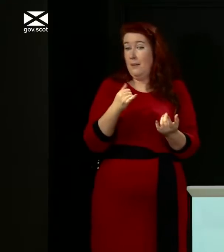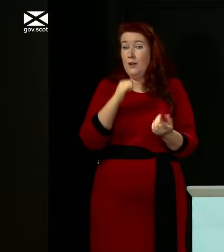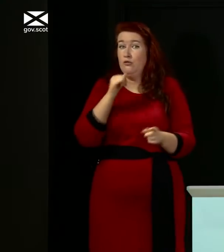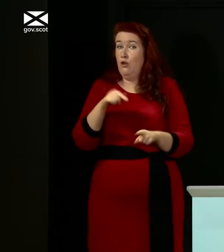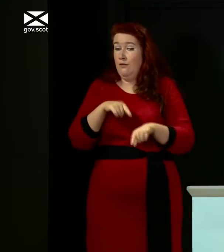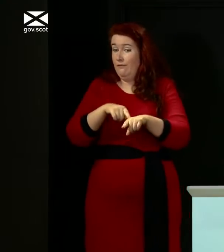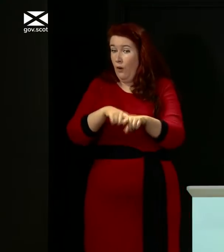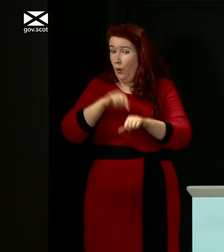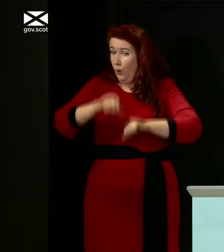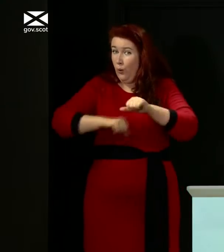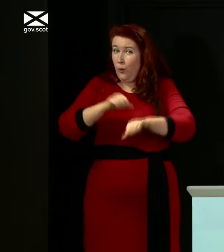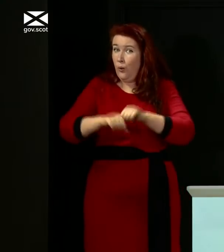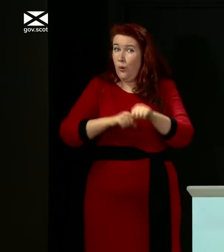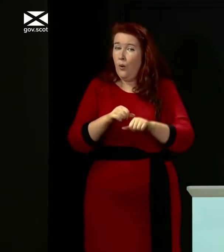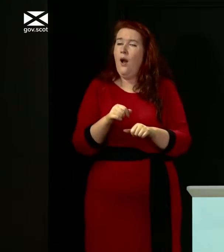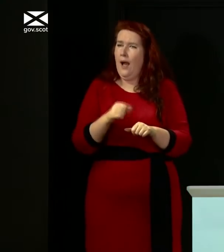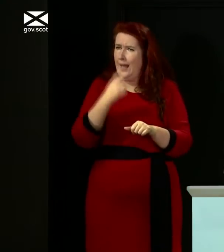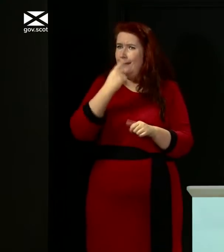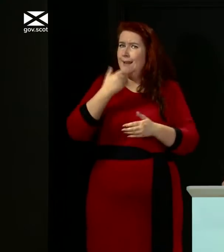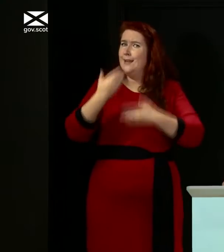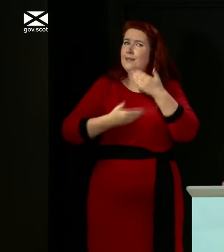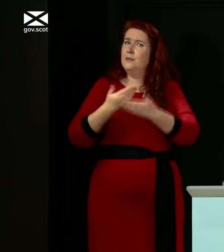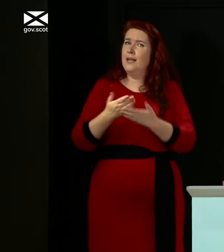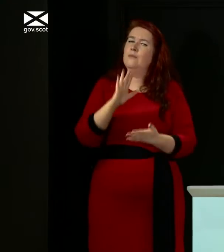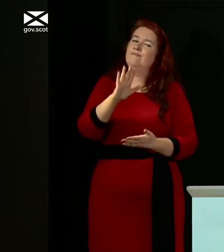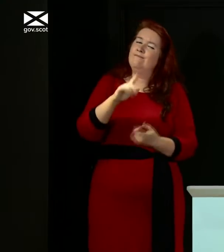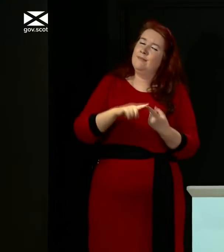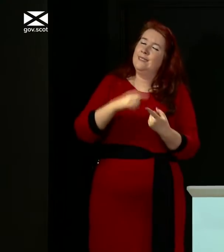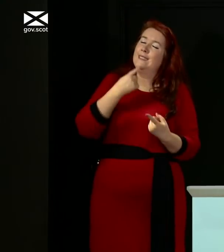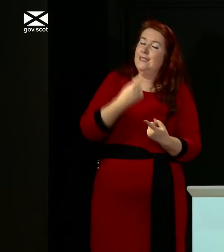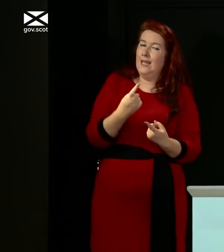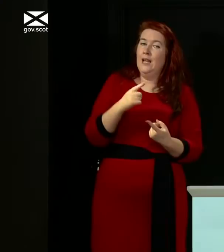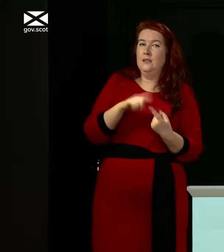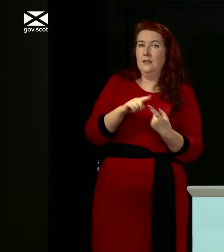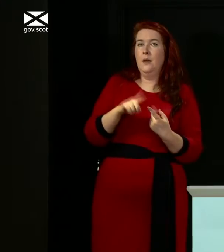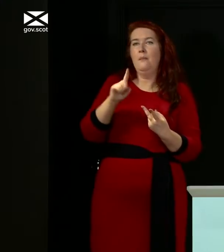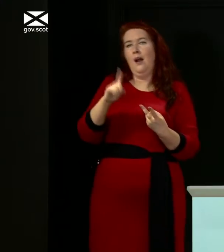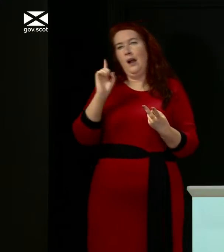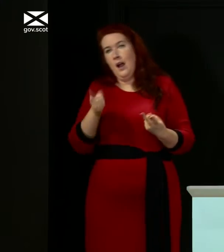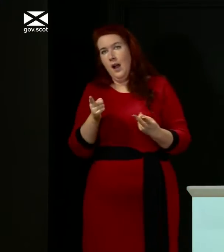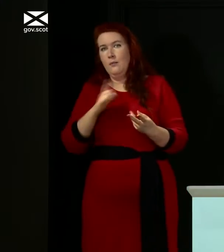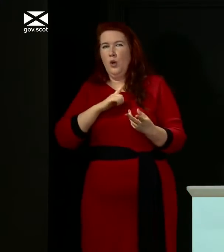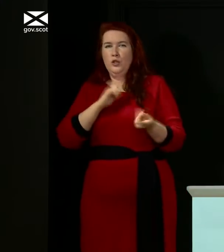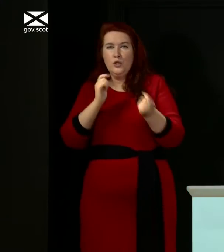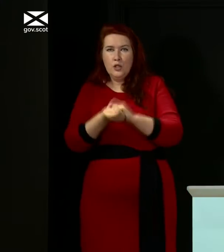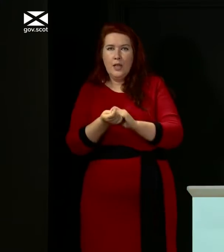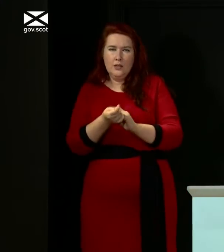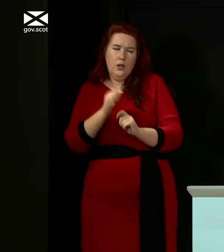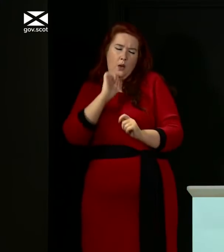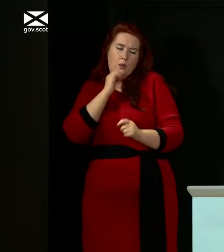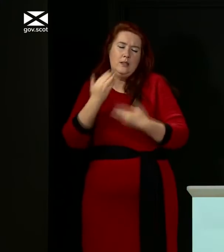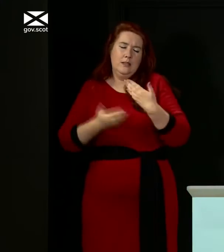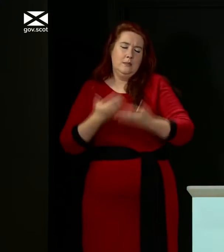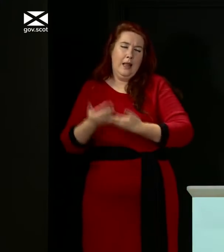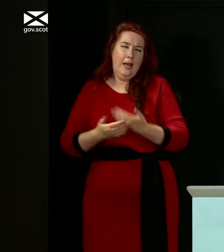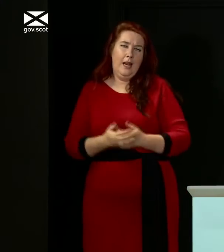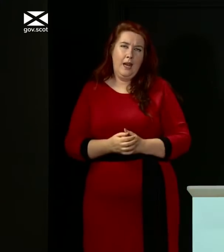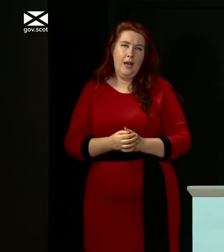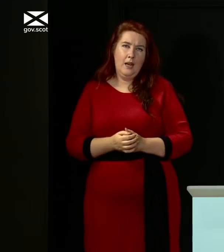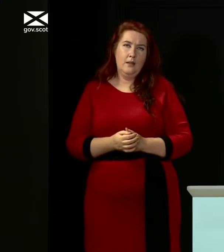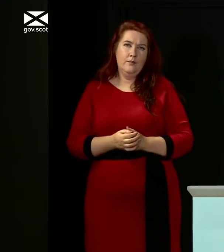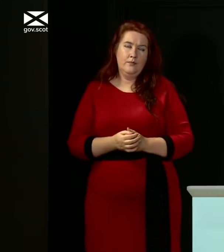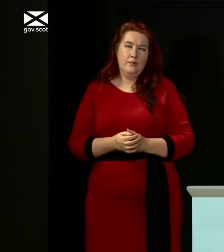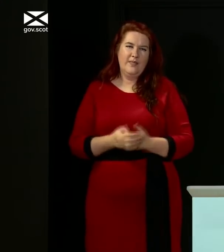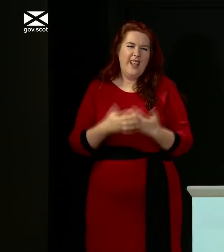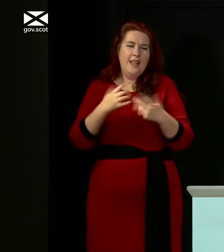programme, then I can stand here and explain why, well, we said this then, but something changed and we've maybe had to